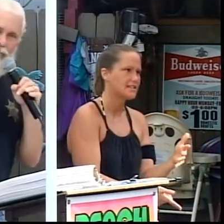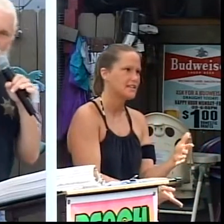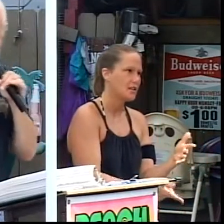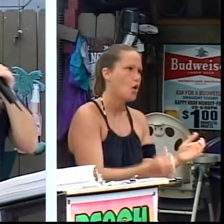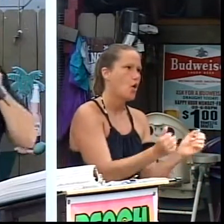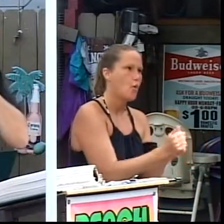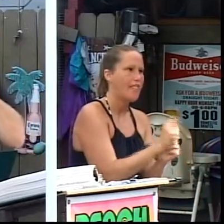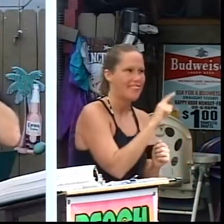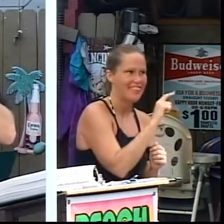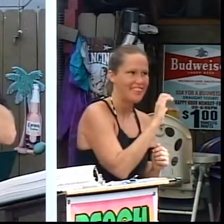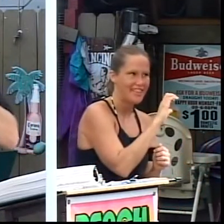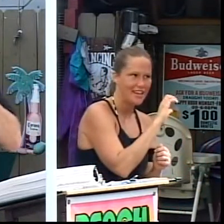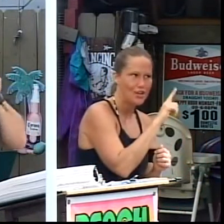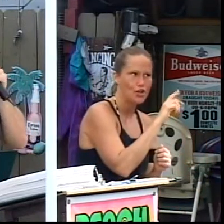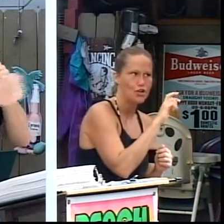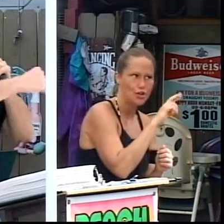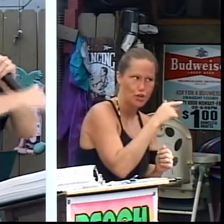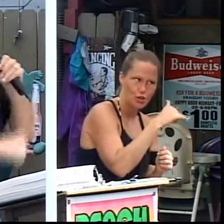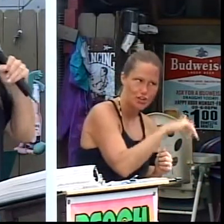part of the team.